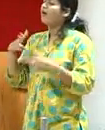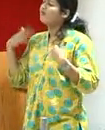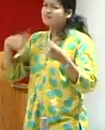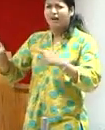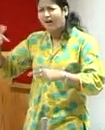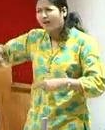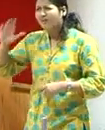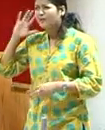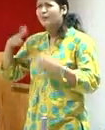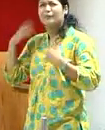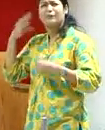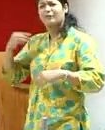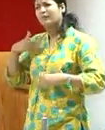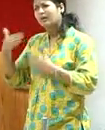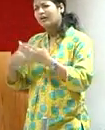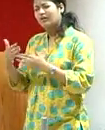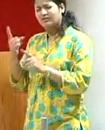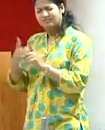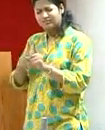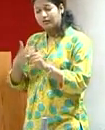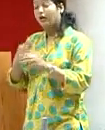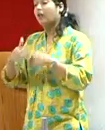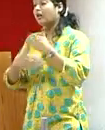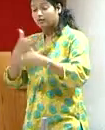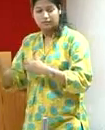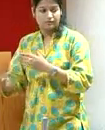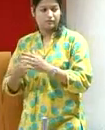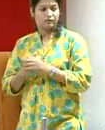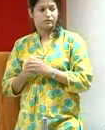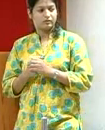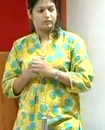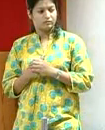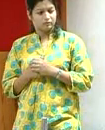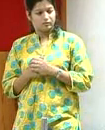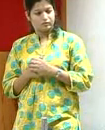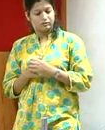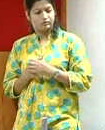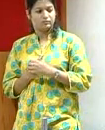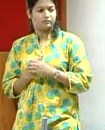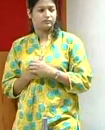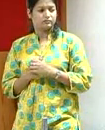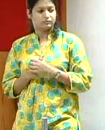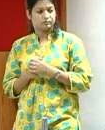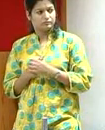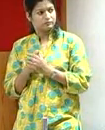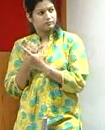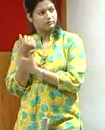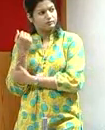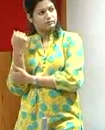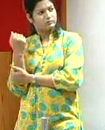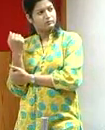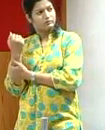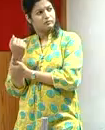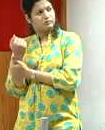be that the post of librarian was reserved for blind persons, a person with